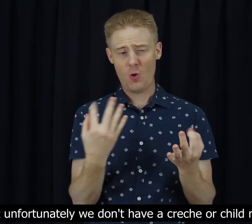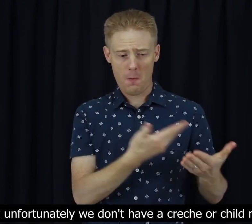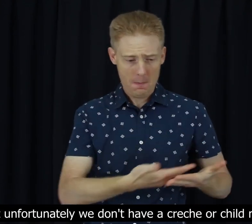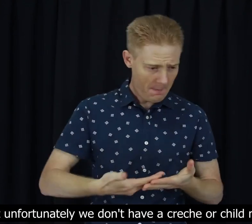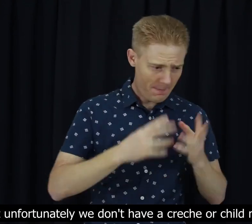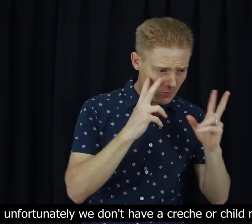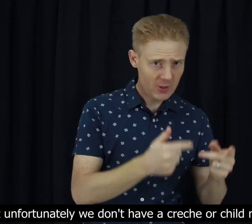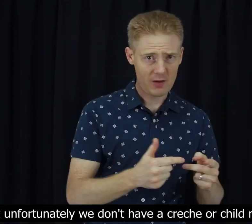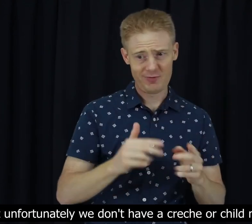creche or childmining.